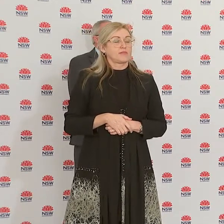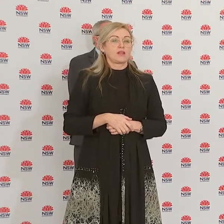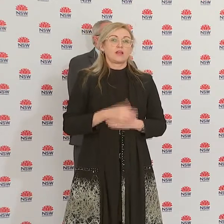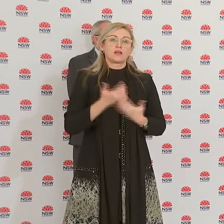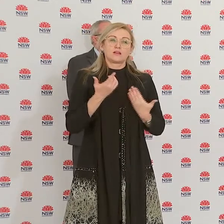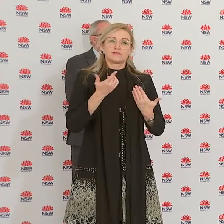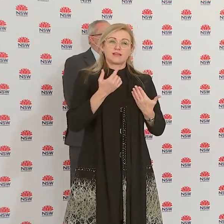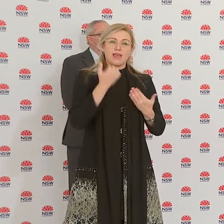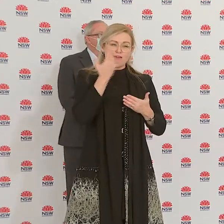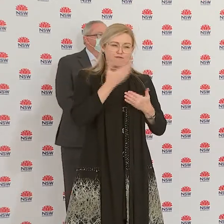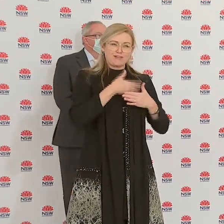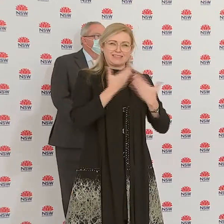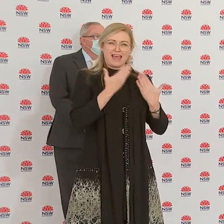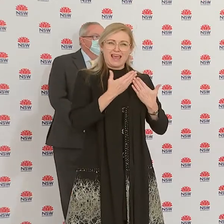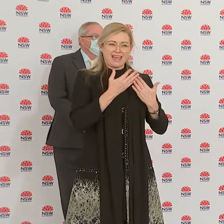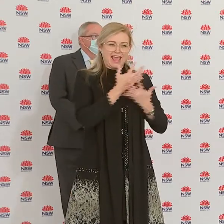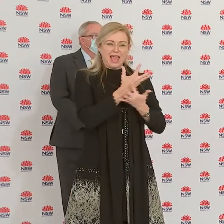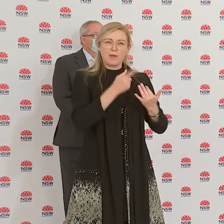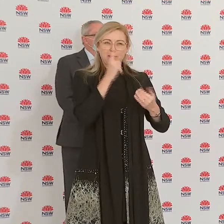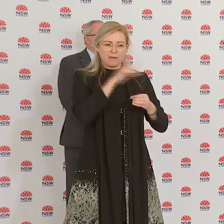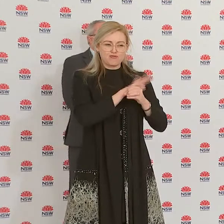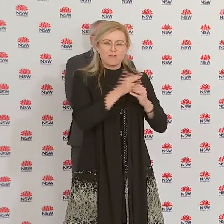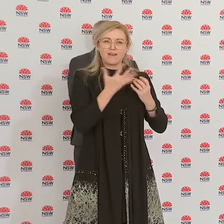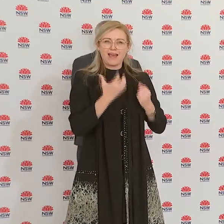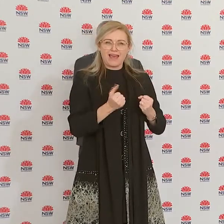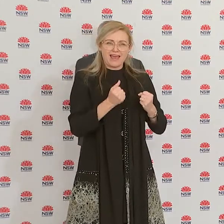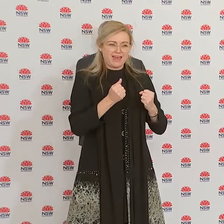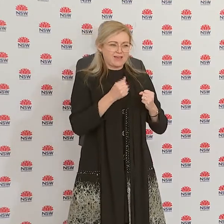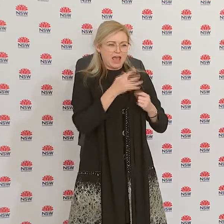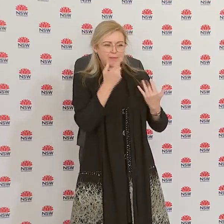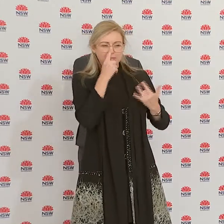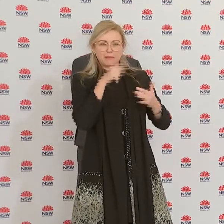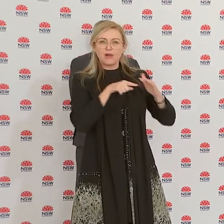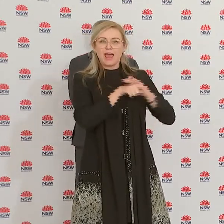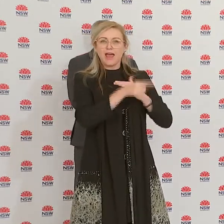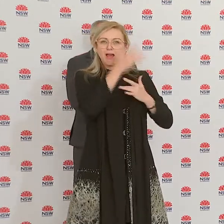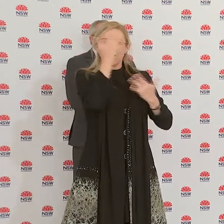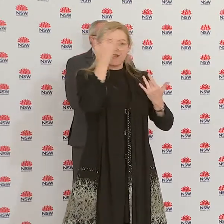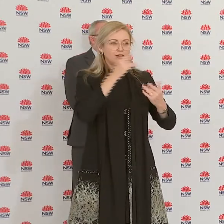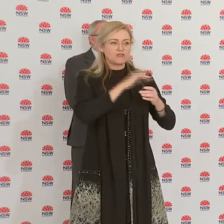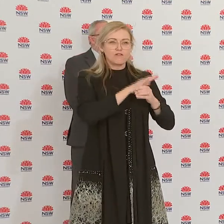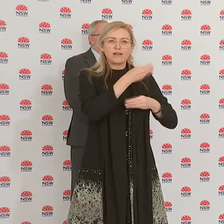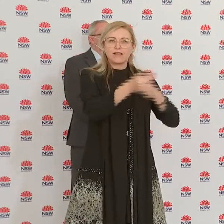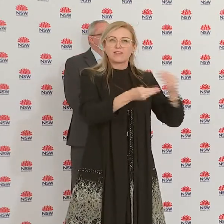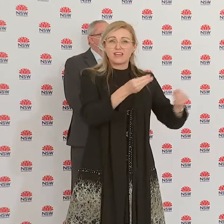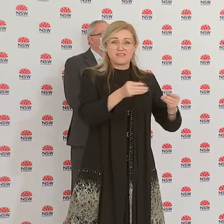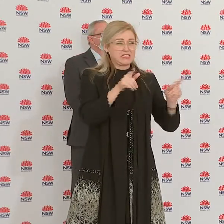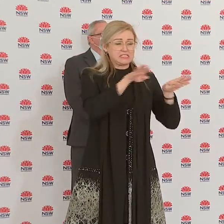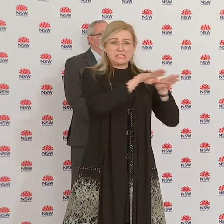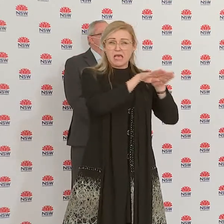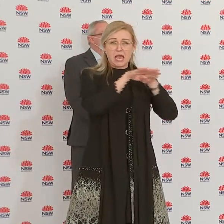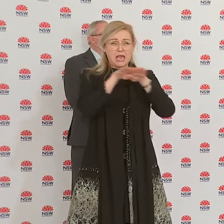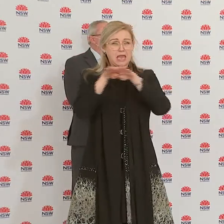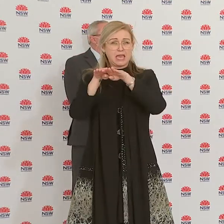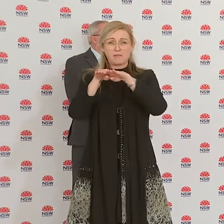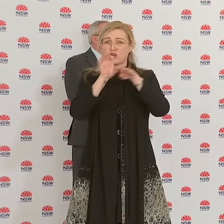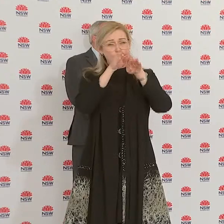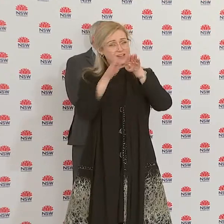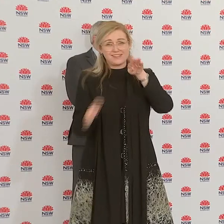looking at the numbers and thinking this lockdown is a success so far? Oh, look, I think whenever you